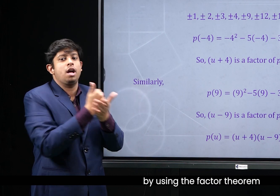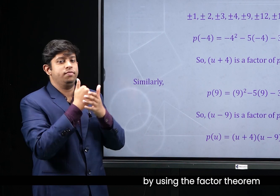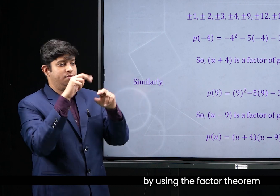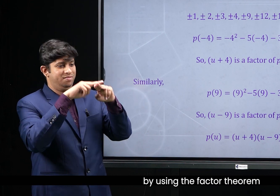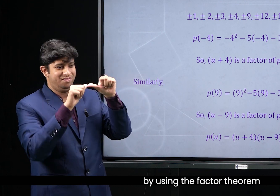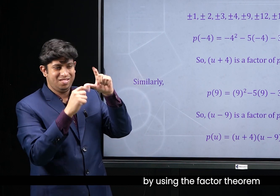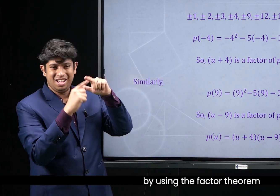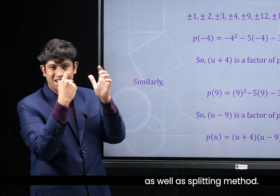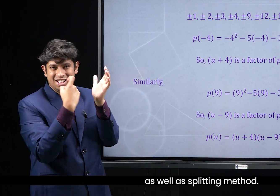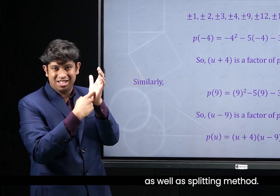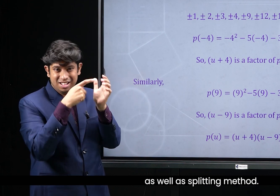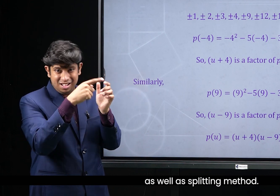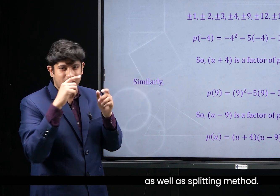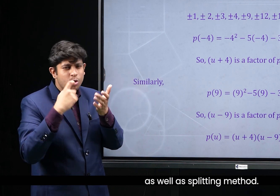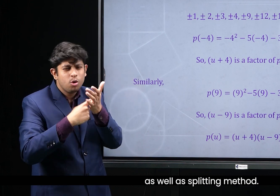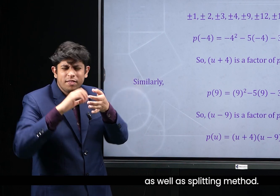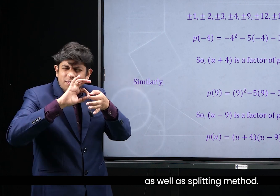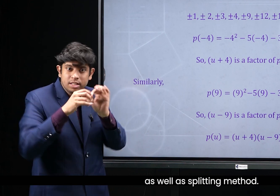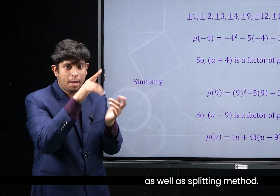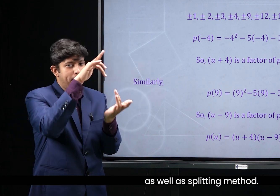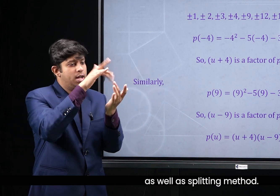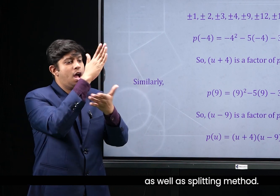factor theorem as well as splitting method.